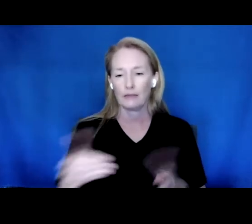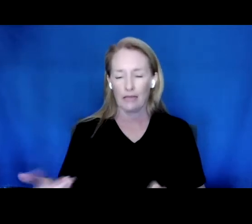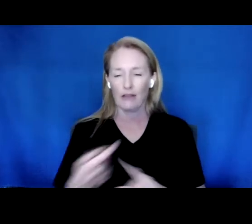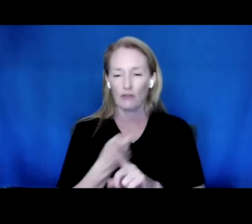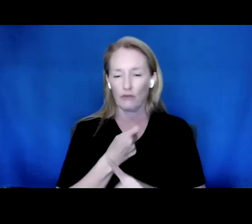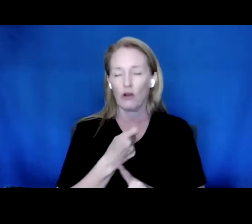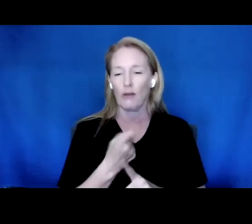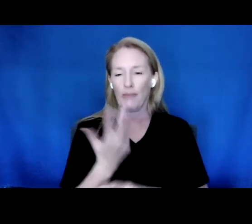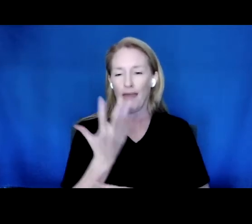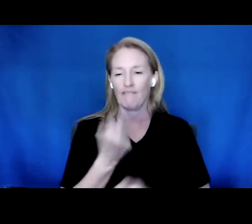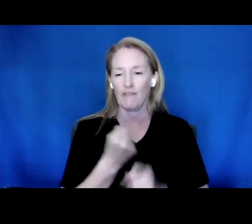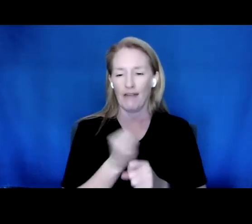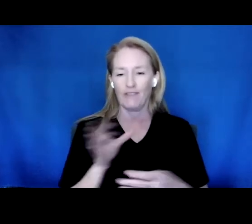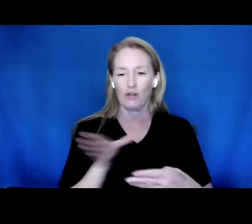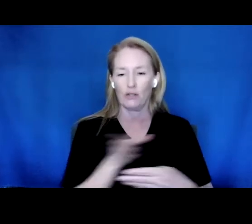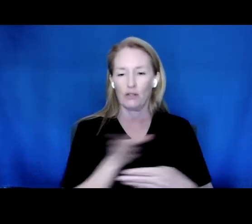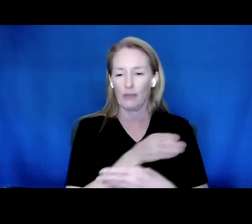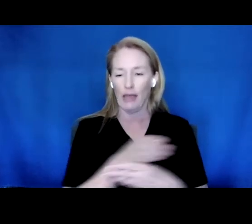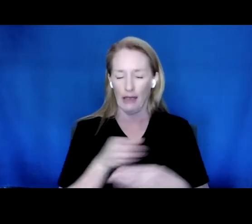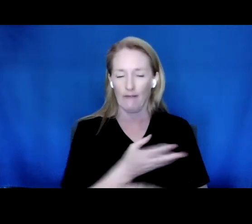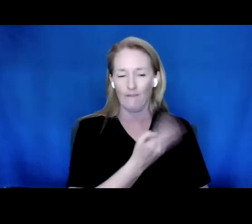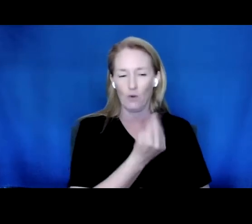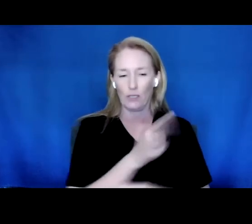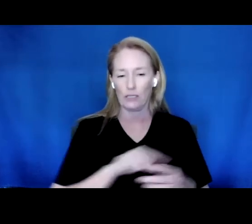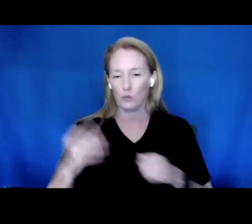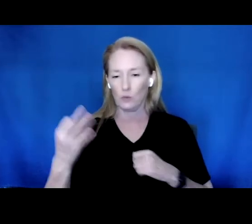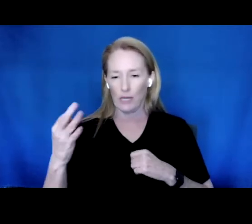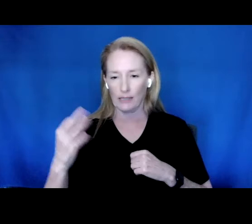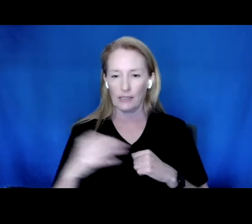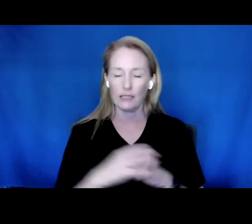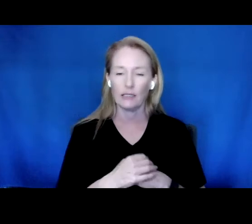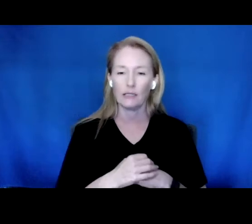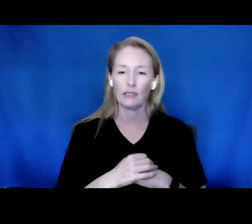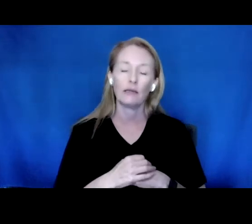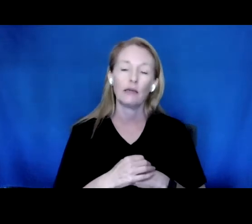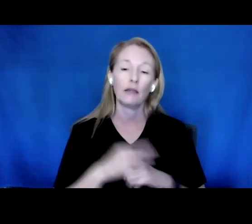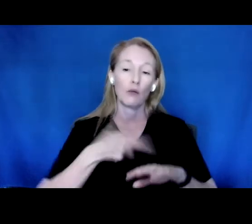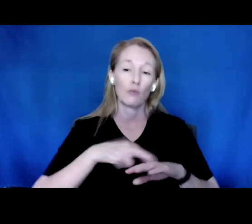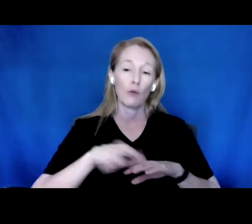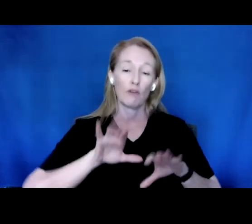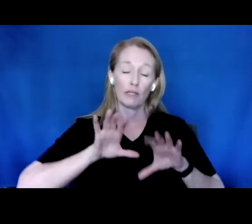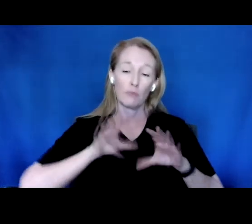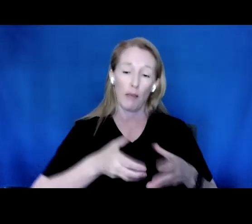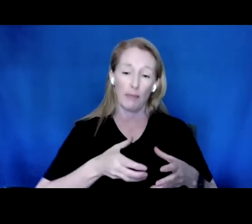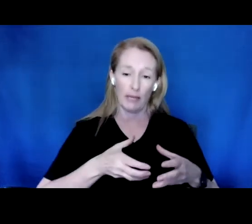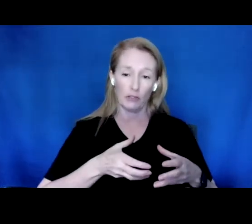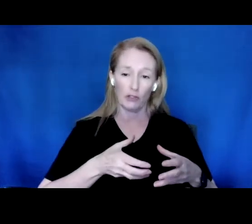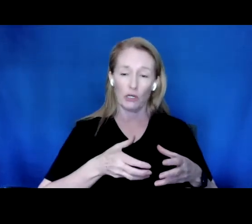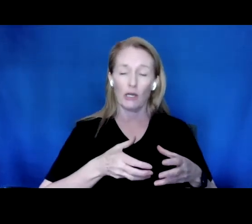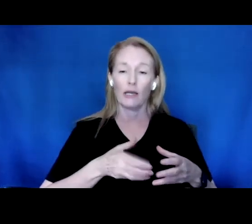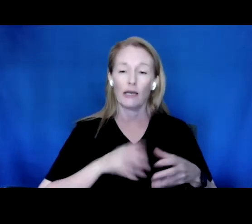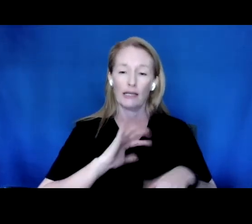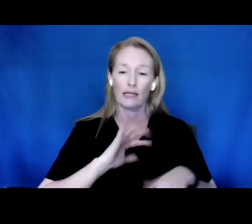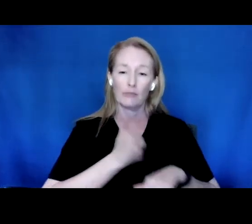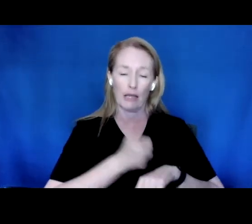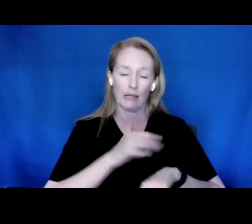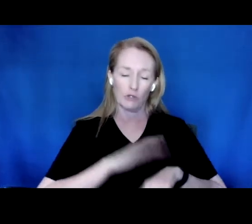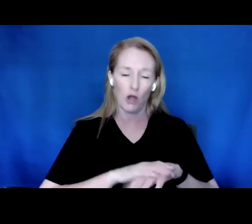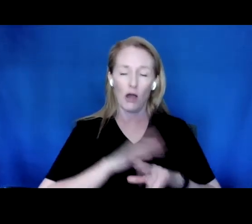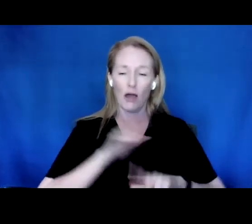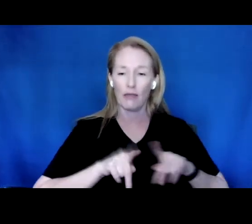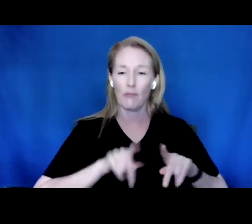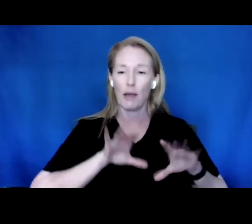So in general, the reference population is based off of the population who tends to have the best health